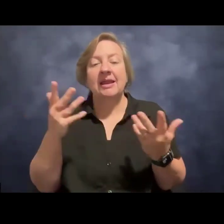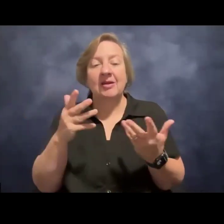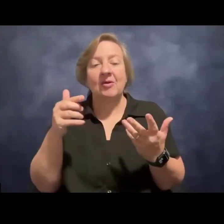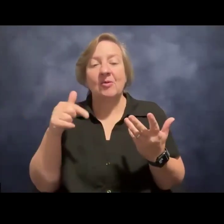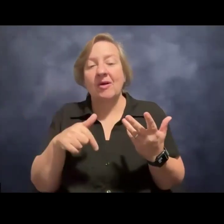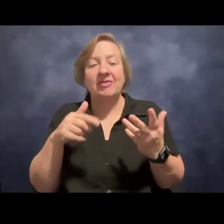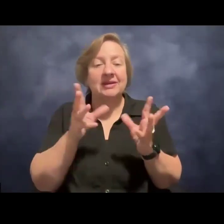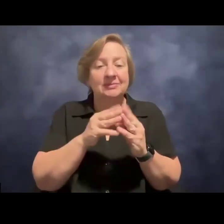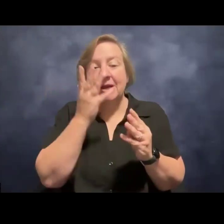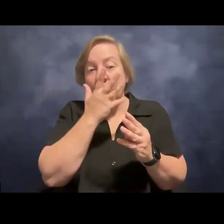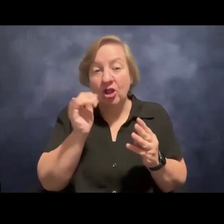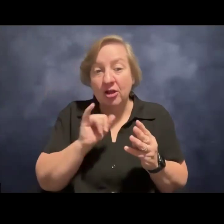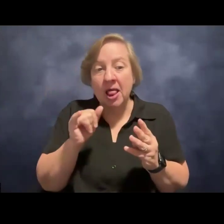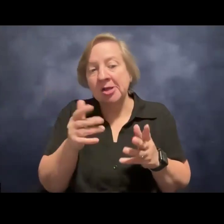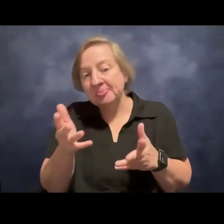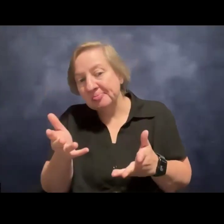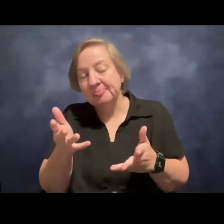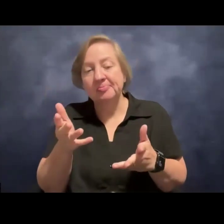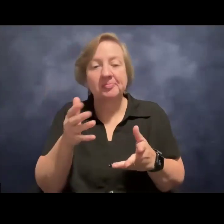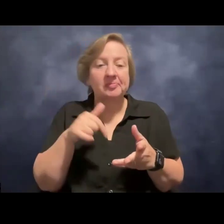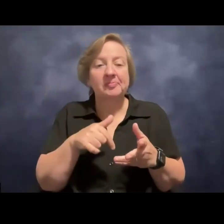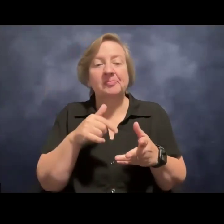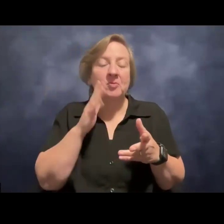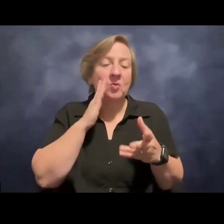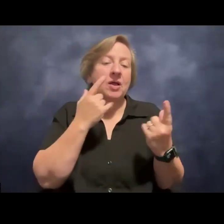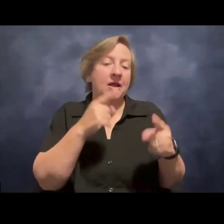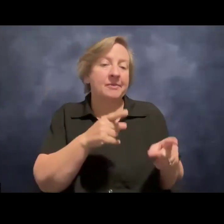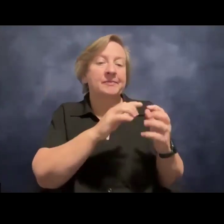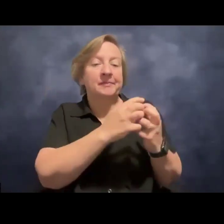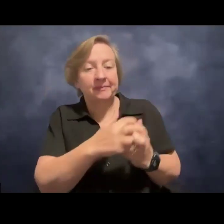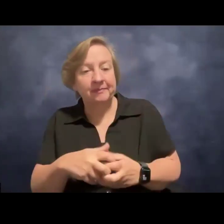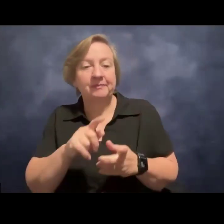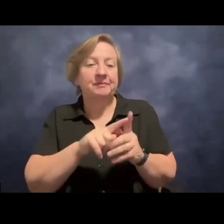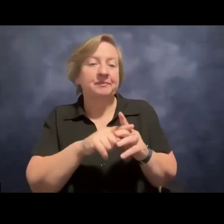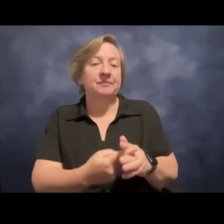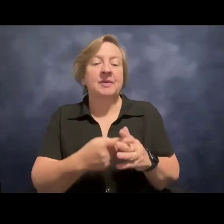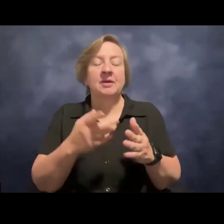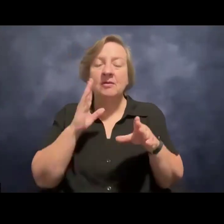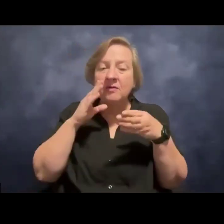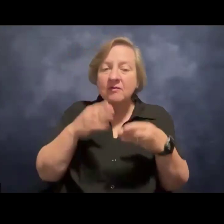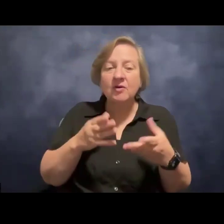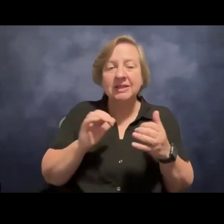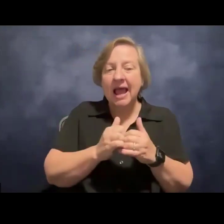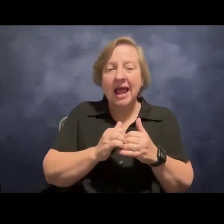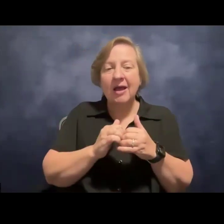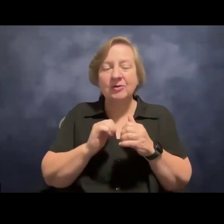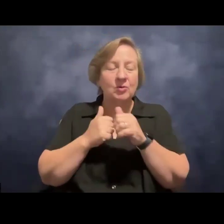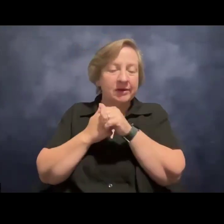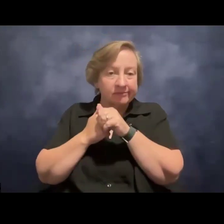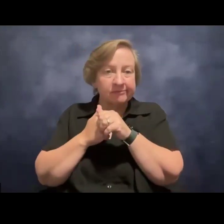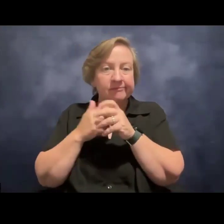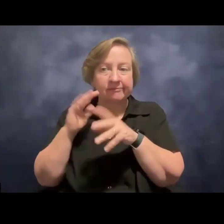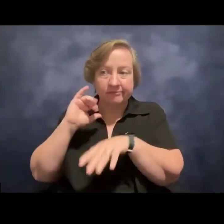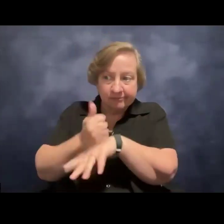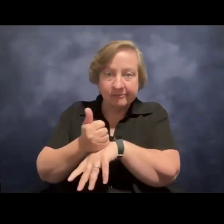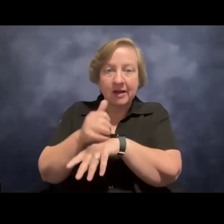of look like? Are they probably going to transition to more of a focus on how are we doing with actually implementing these recommendations? Kind of like what you